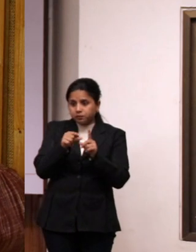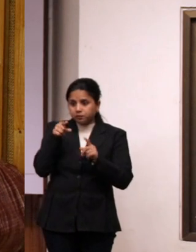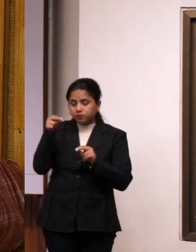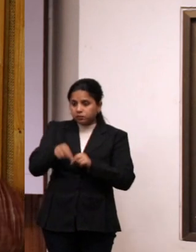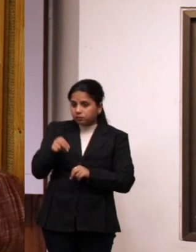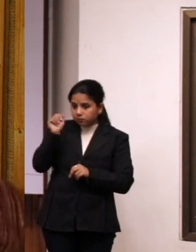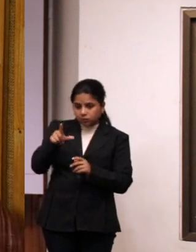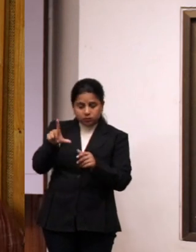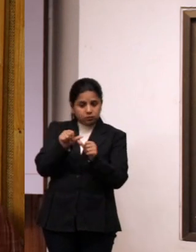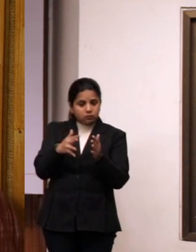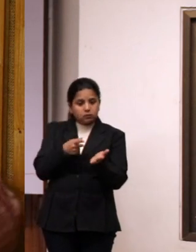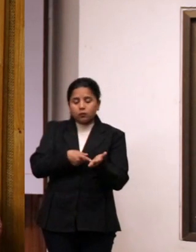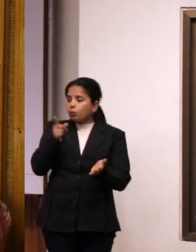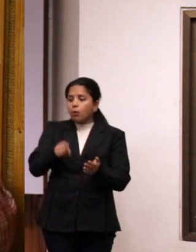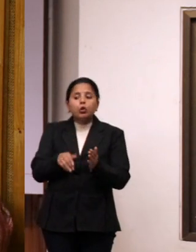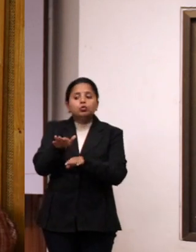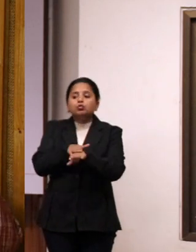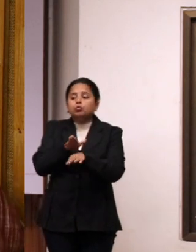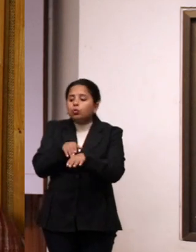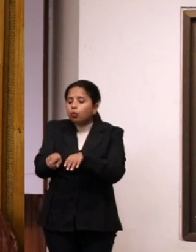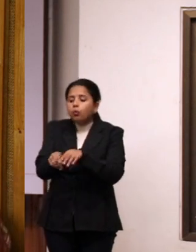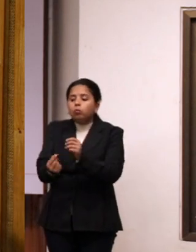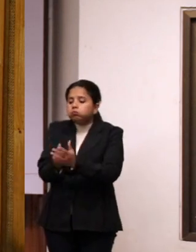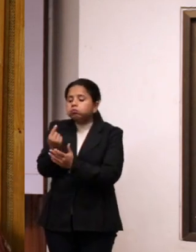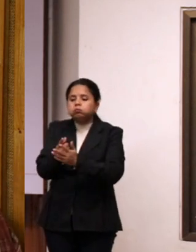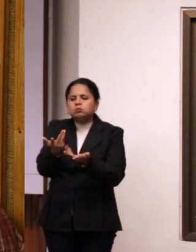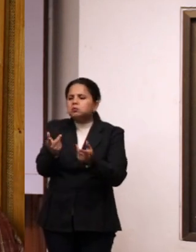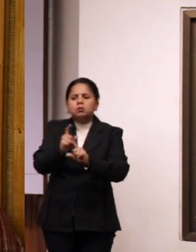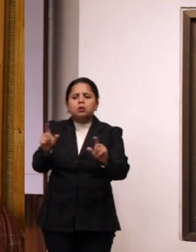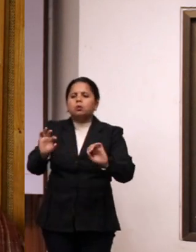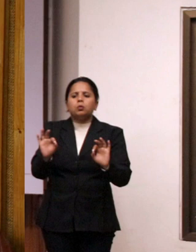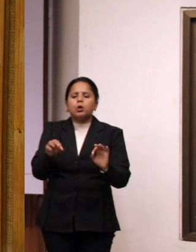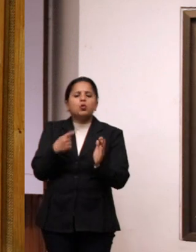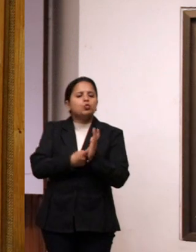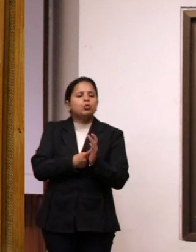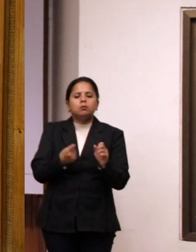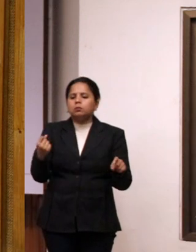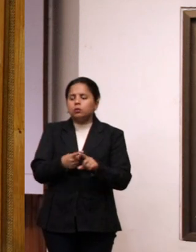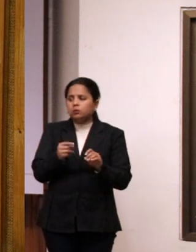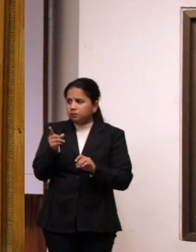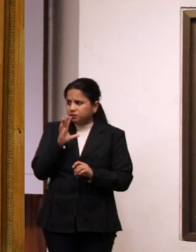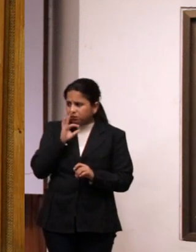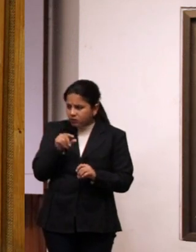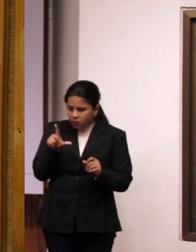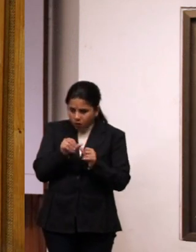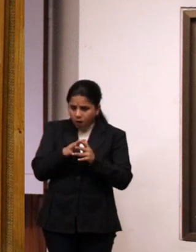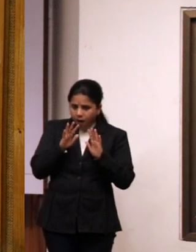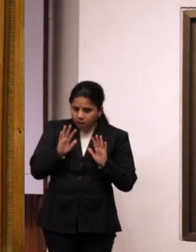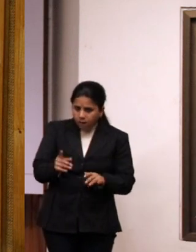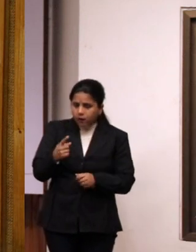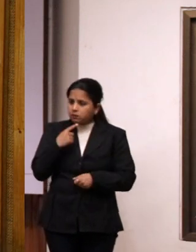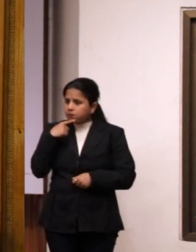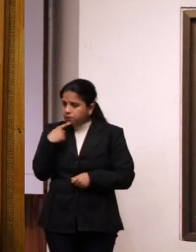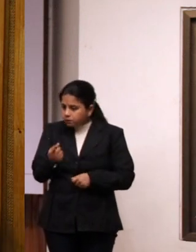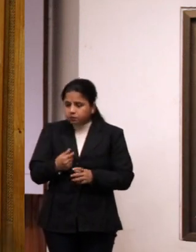as a mandate by the law, they say that, no, the slowly growing species won't clear the norms. So is there actually a law that says that,